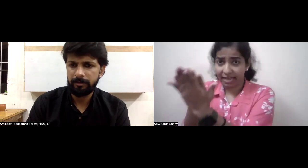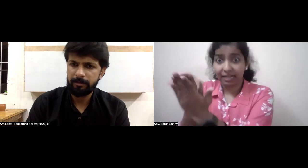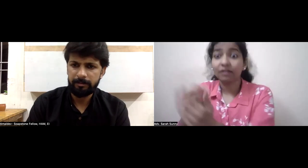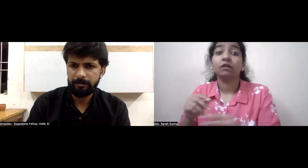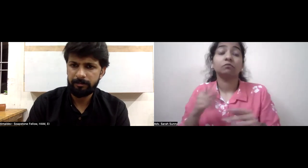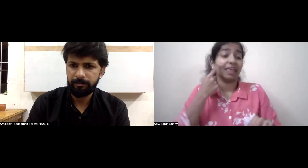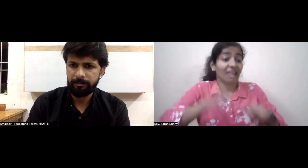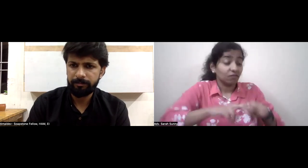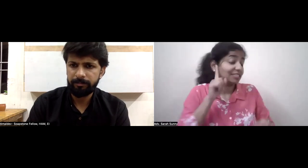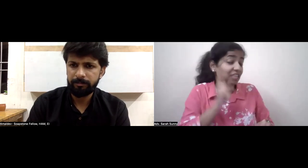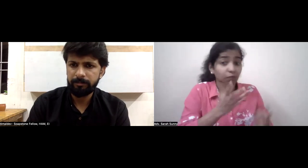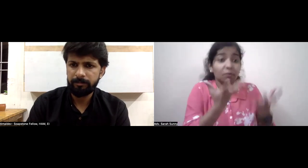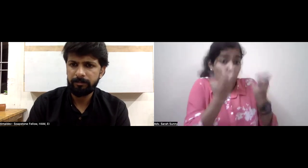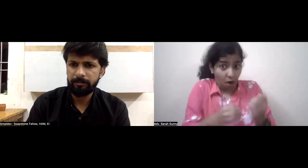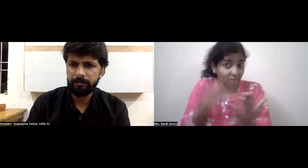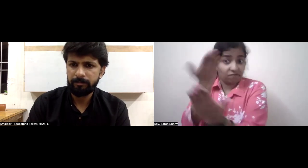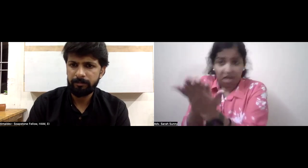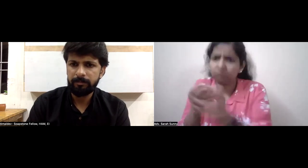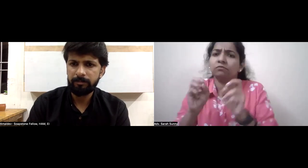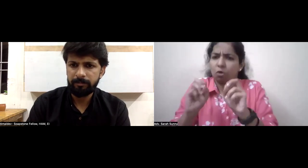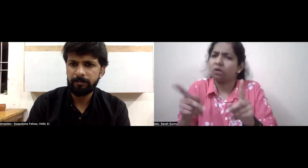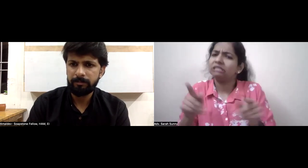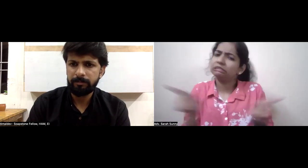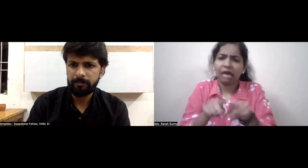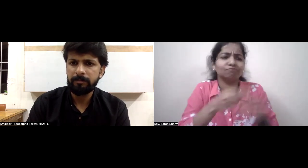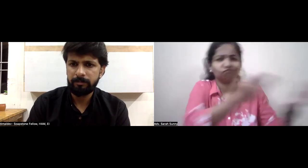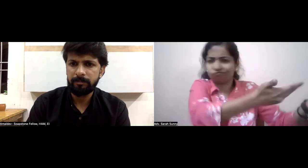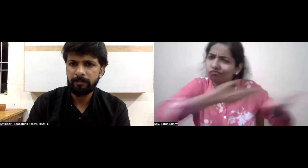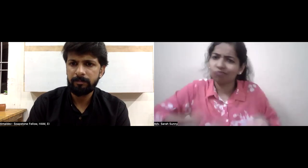For example, when hearing people file a case,